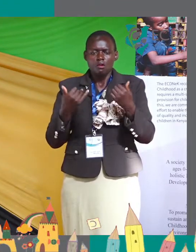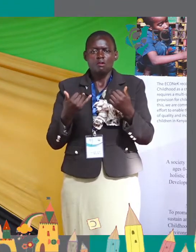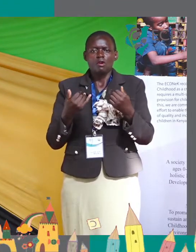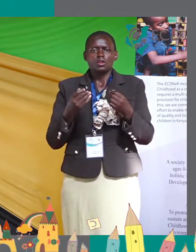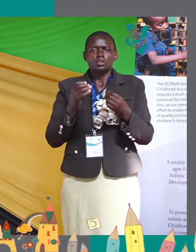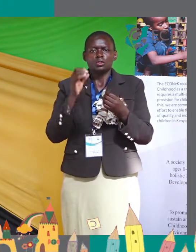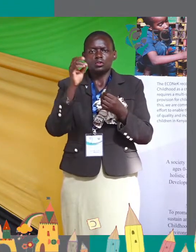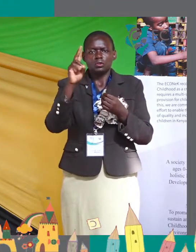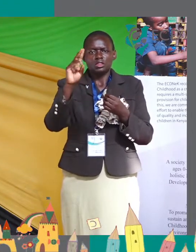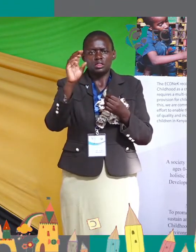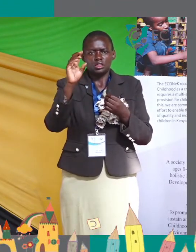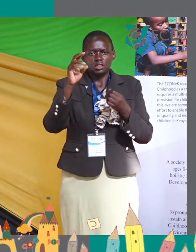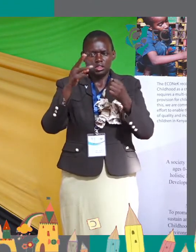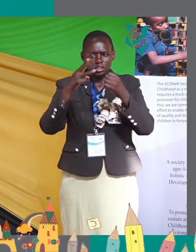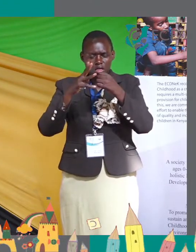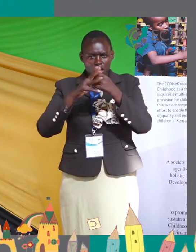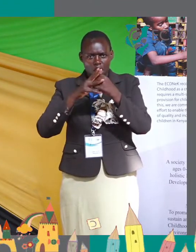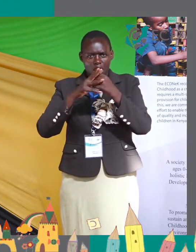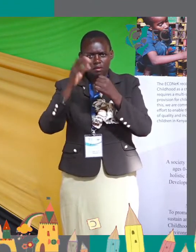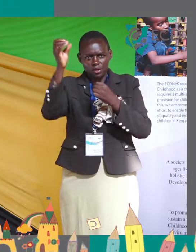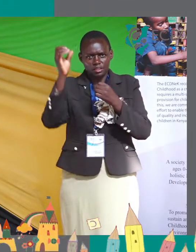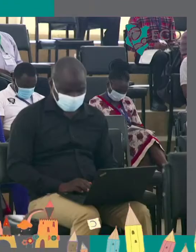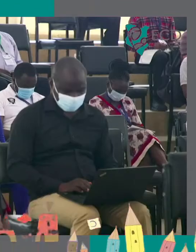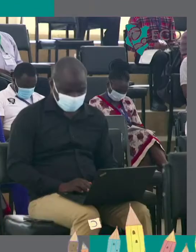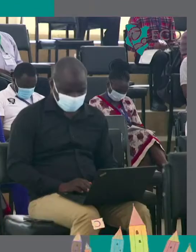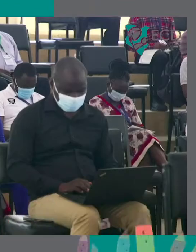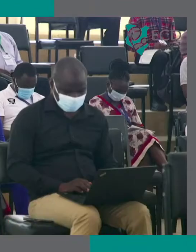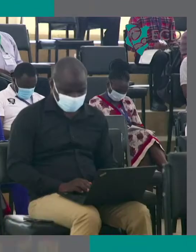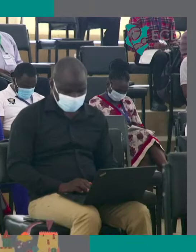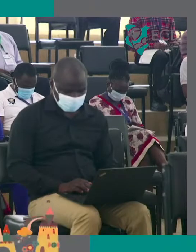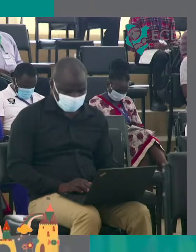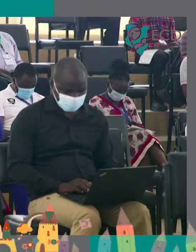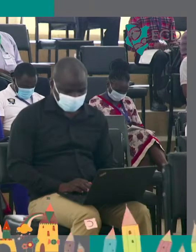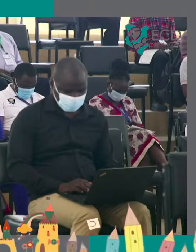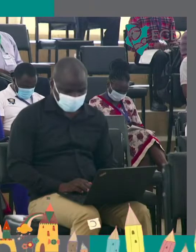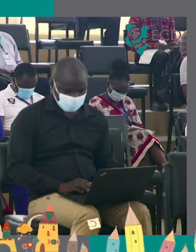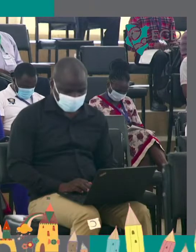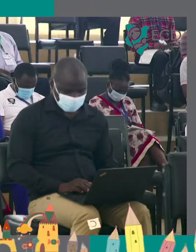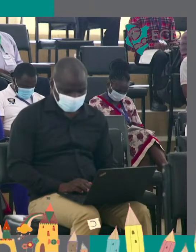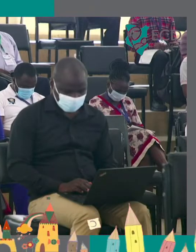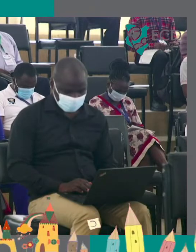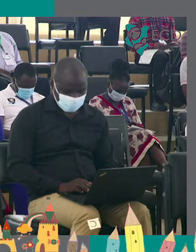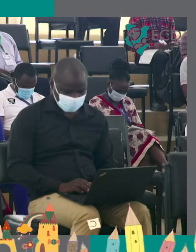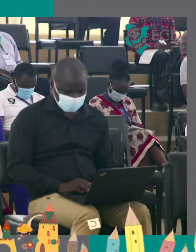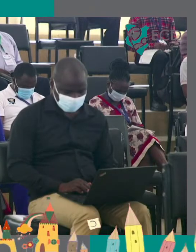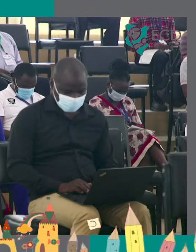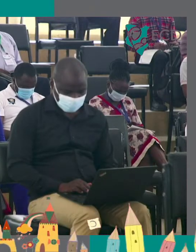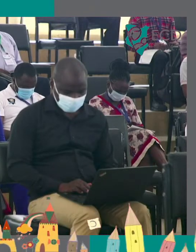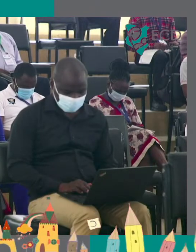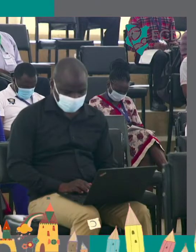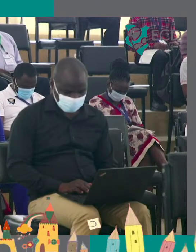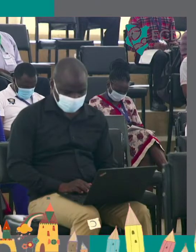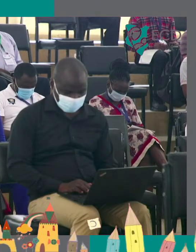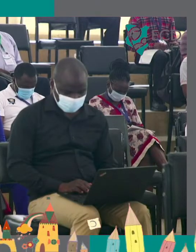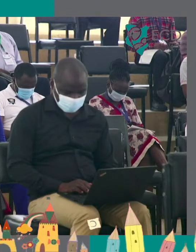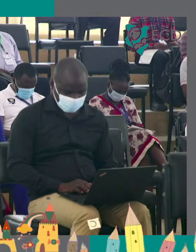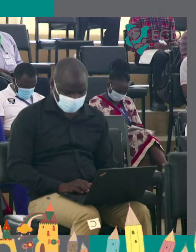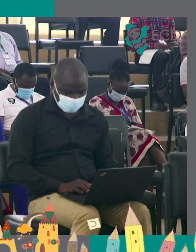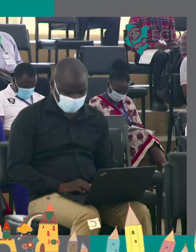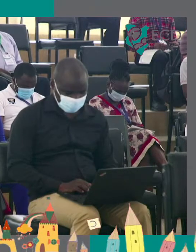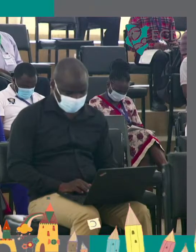29% 2016, 29% 2017, 29%